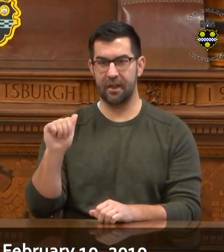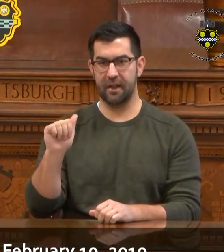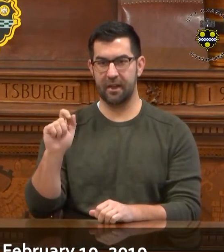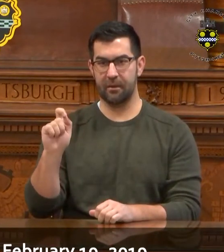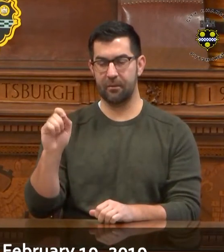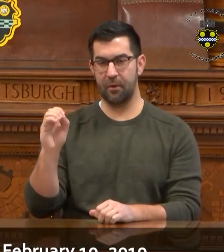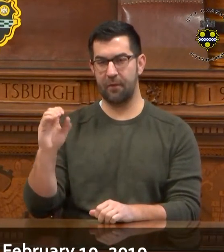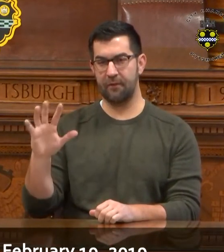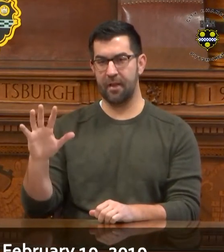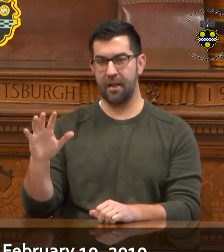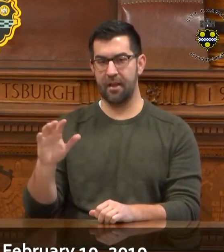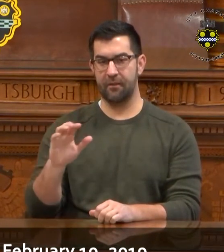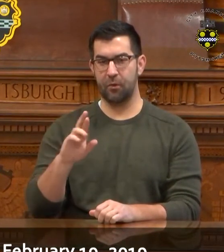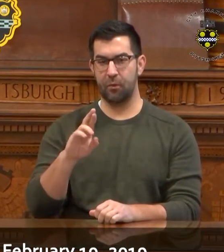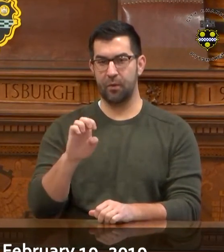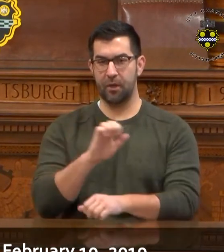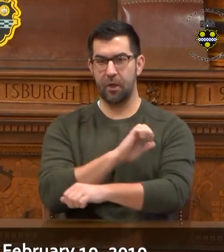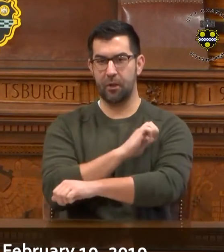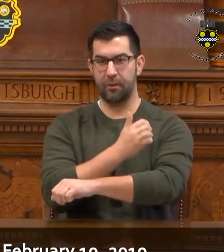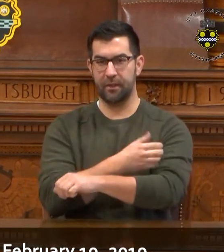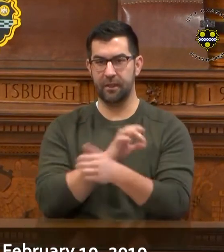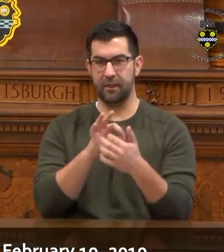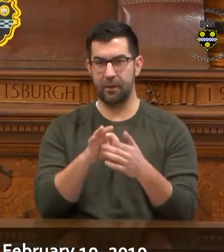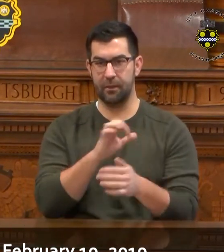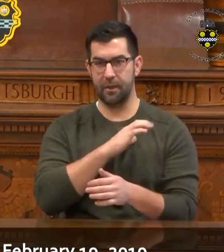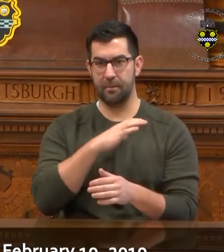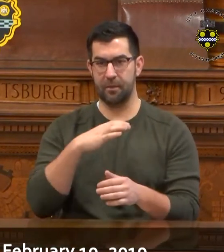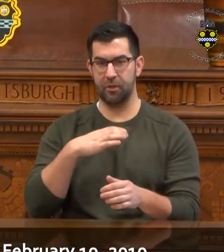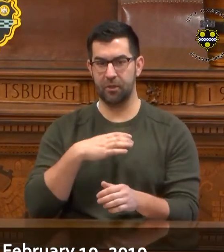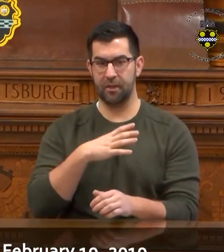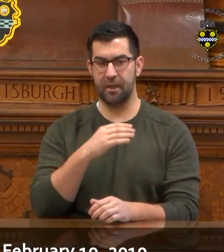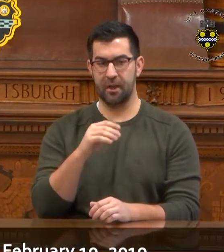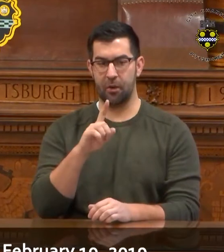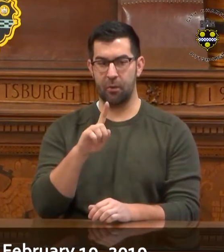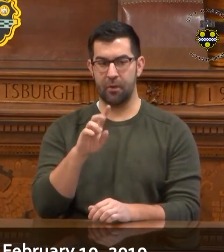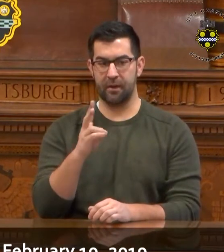179A.05, Reauthorization of the Commission, and